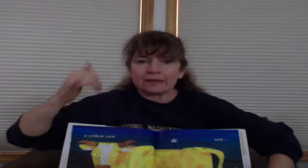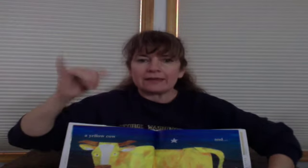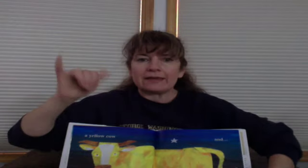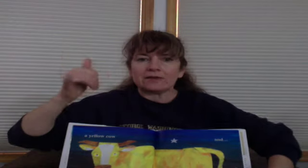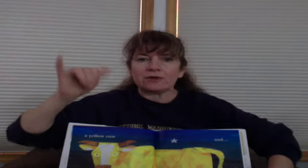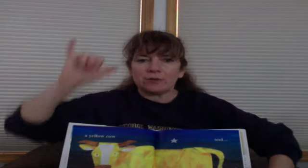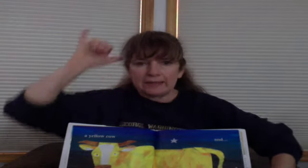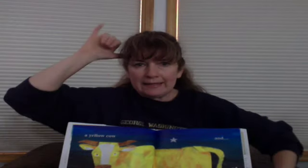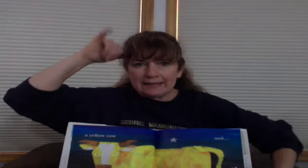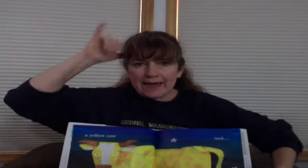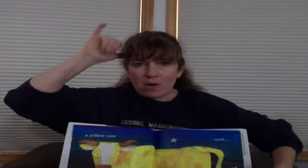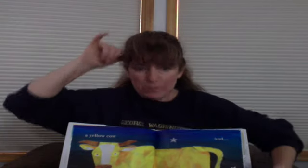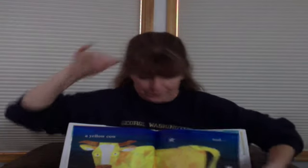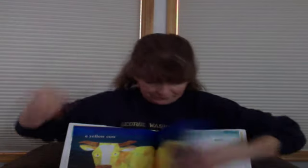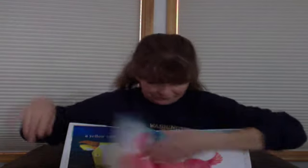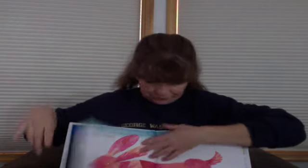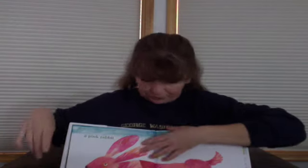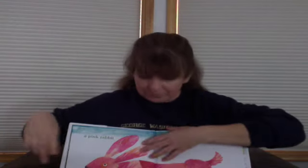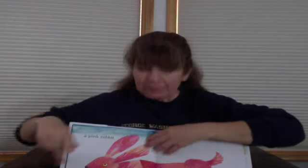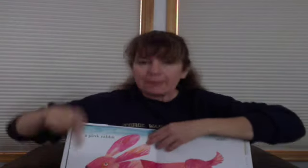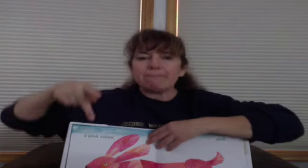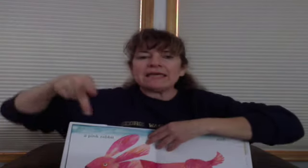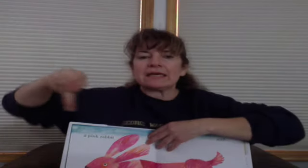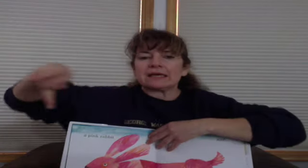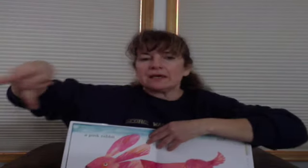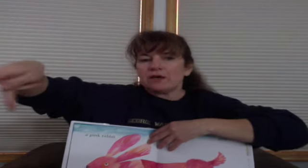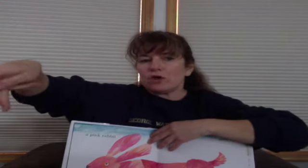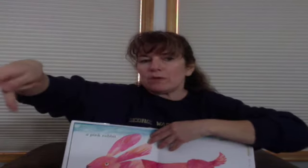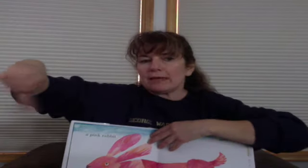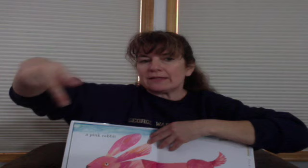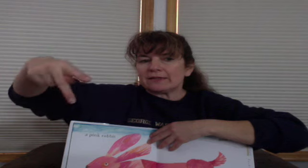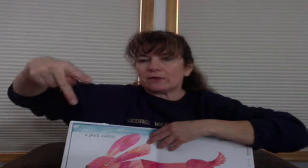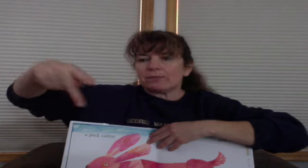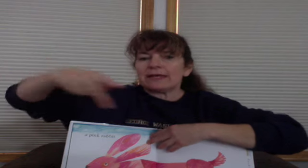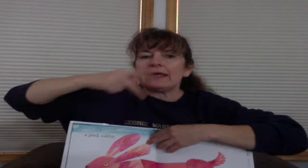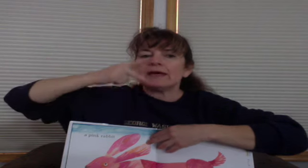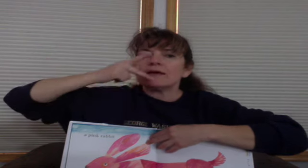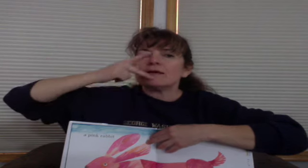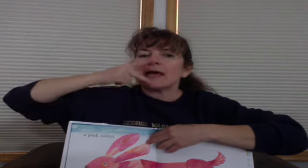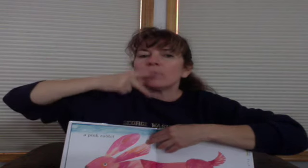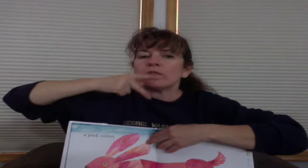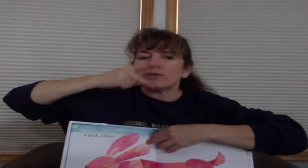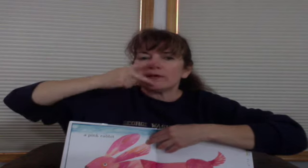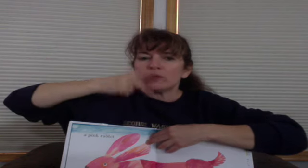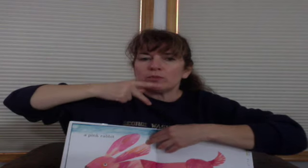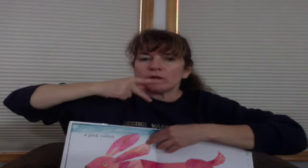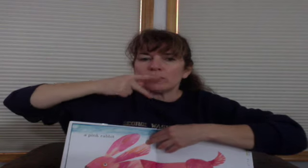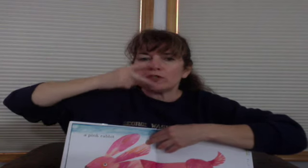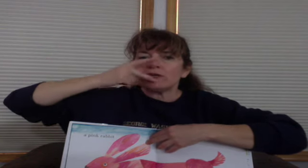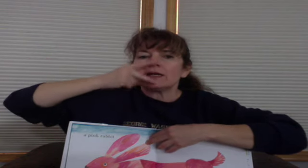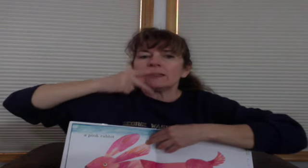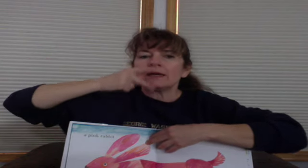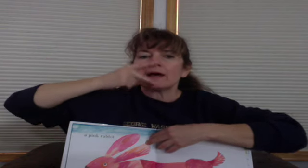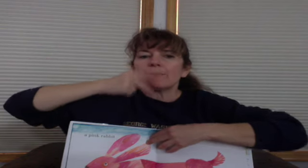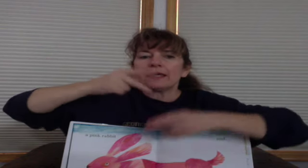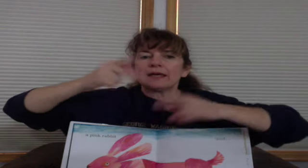Yellow. Cow. Pink. You make the letter P. And with your finger you brush your chin. A pink